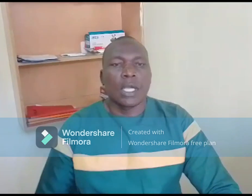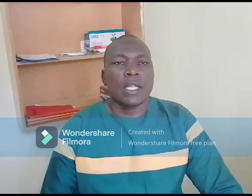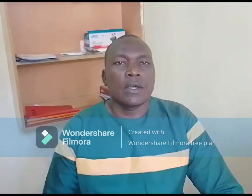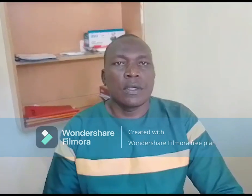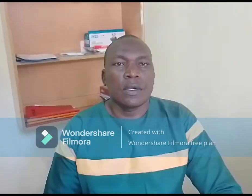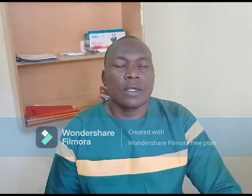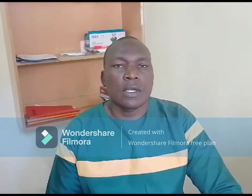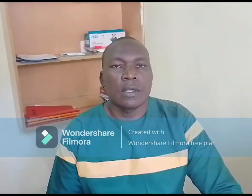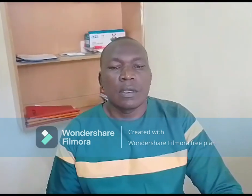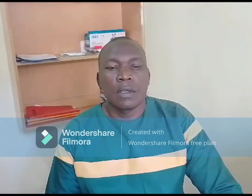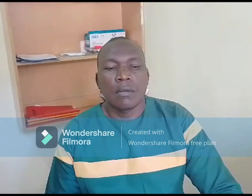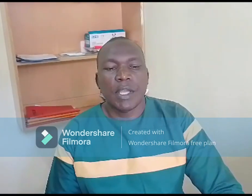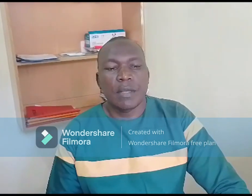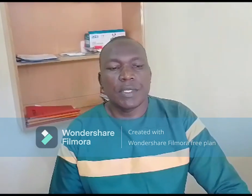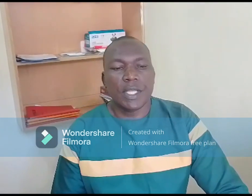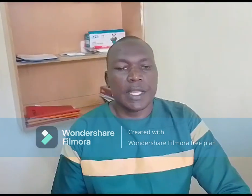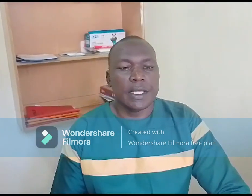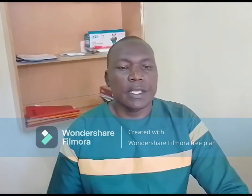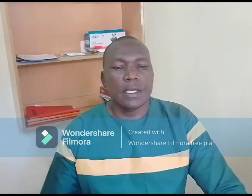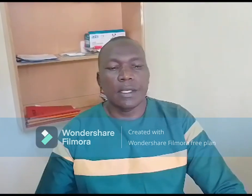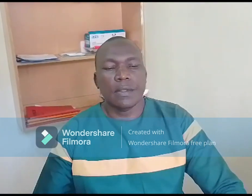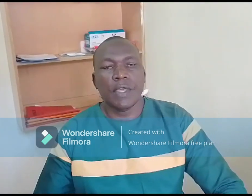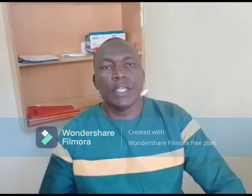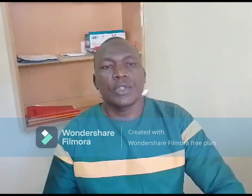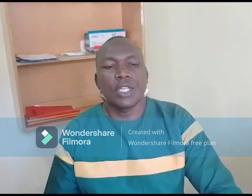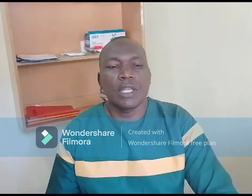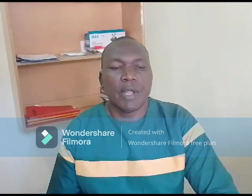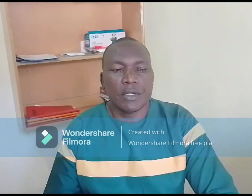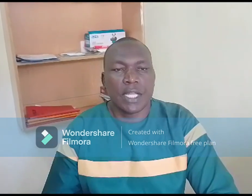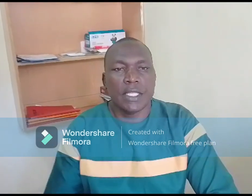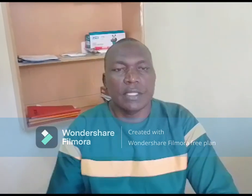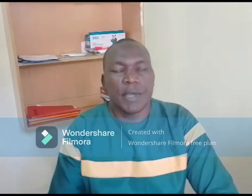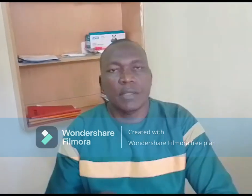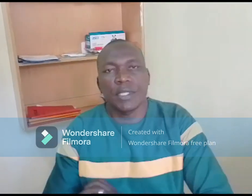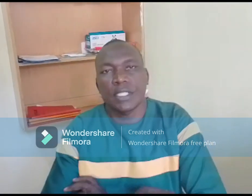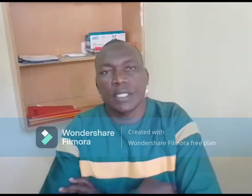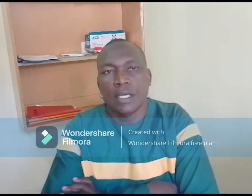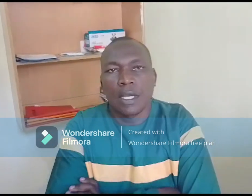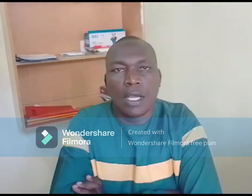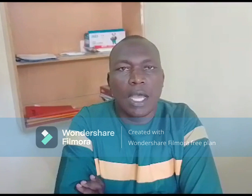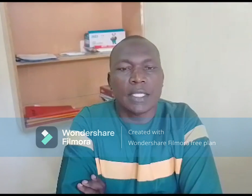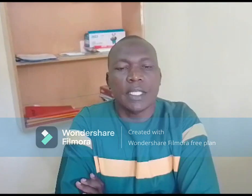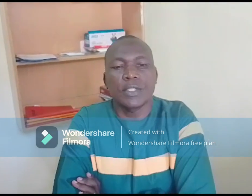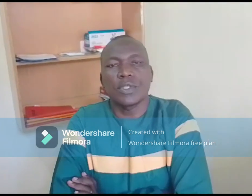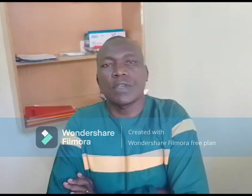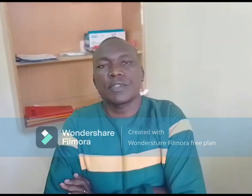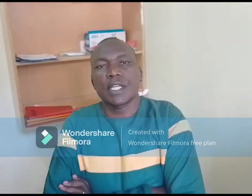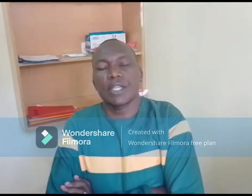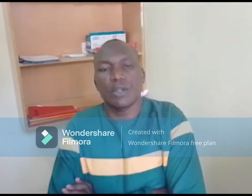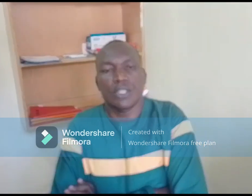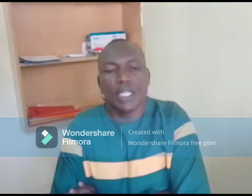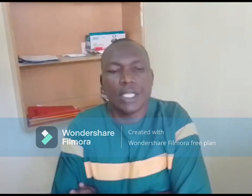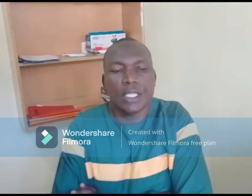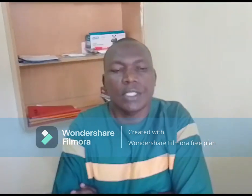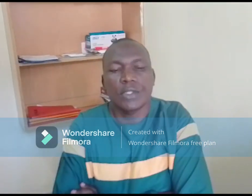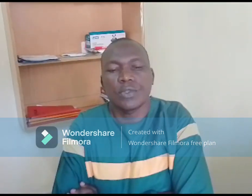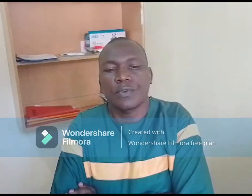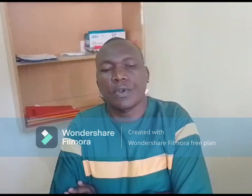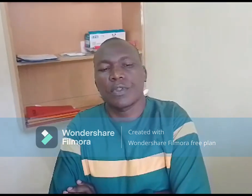Hello, my name is Eli, the HOD Liberal Studies Department at St. Joseph's Technical Training Institute for the